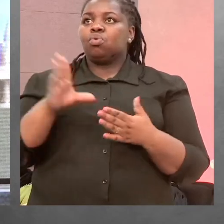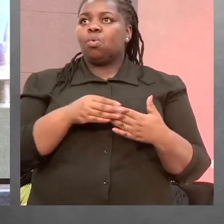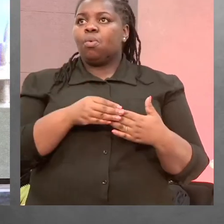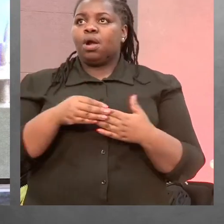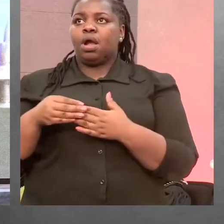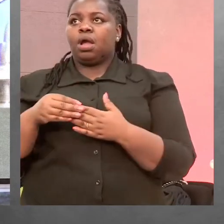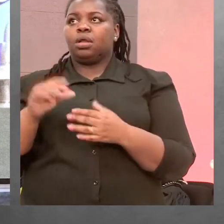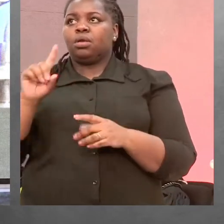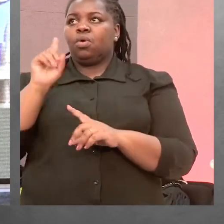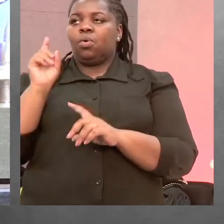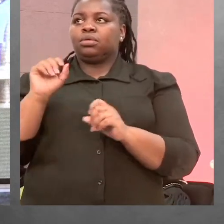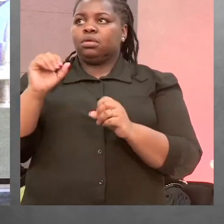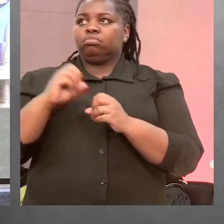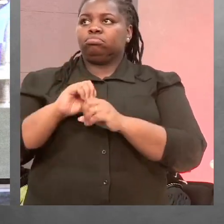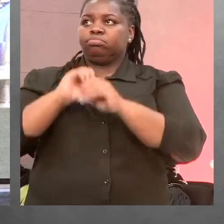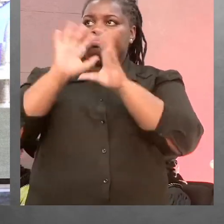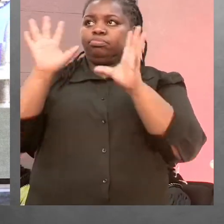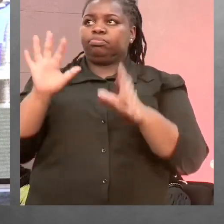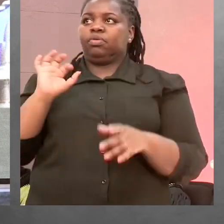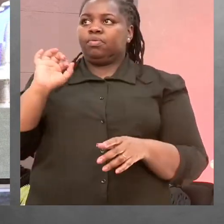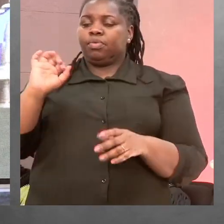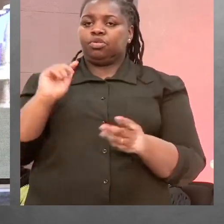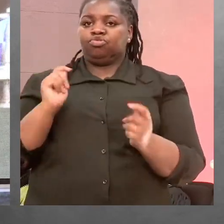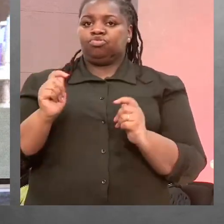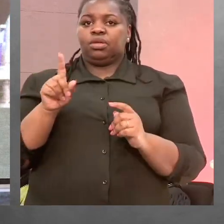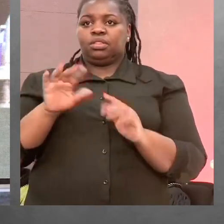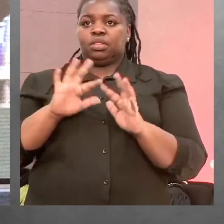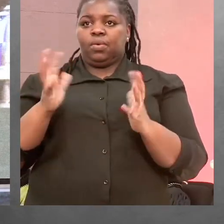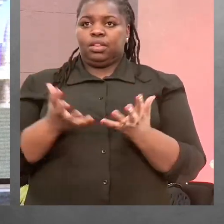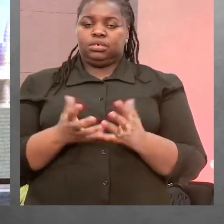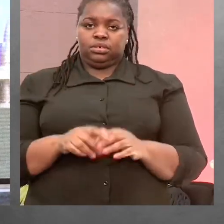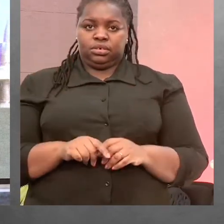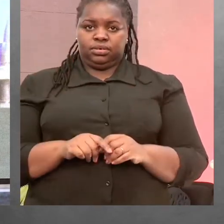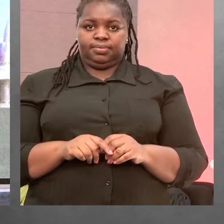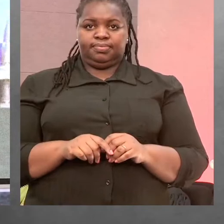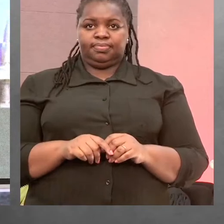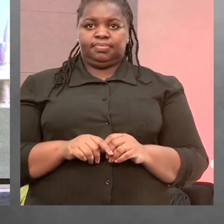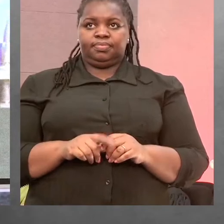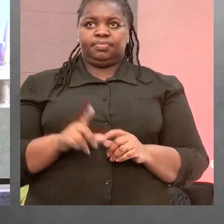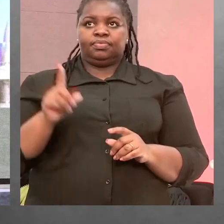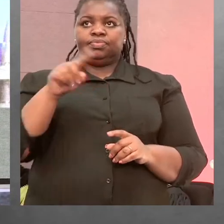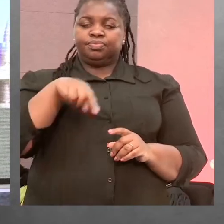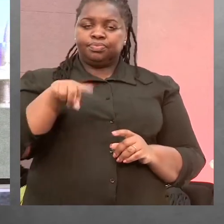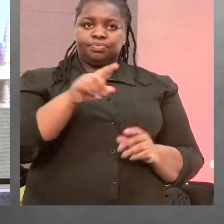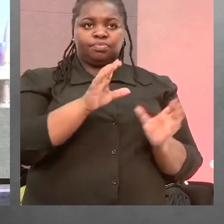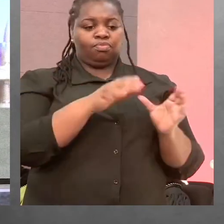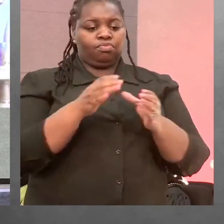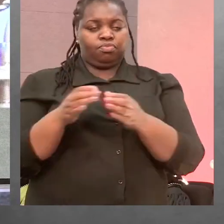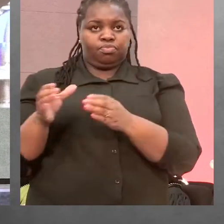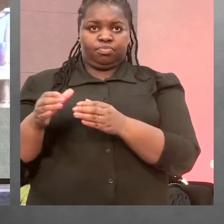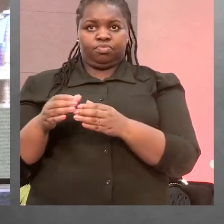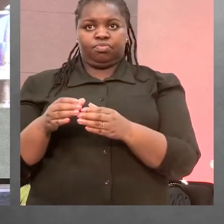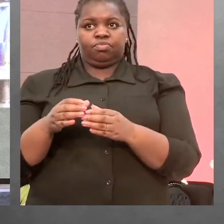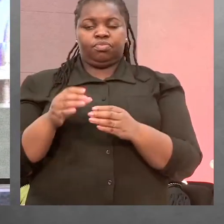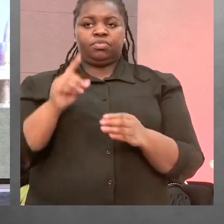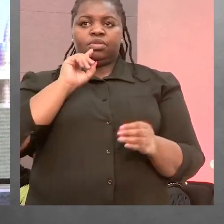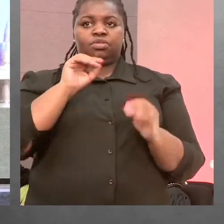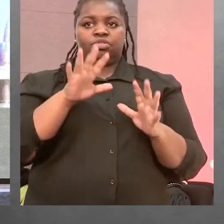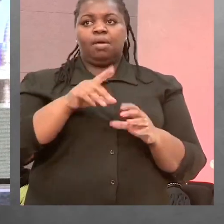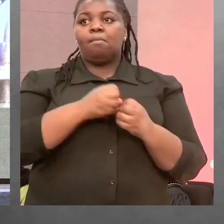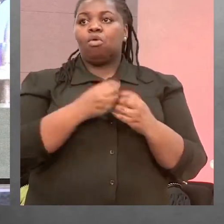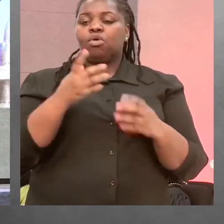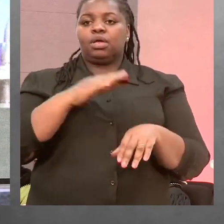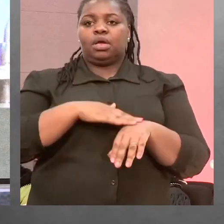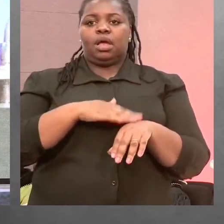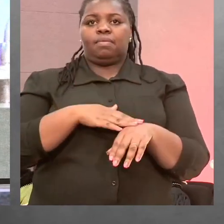and let your passion ignite the flames of positive change in the world. To the faculties, which in most of the time